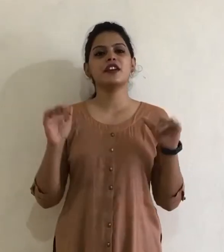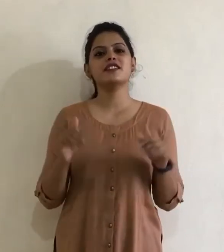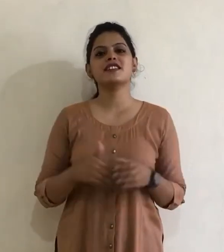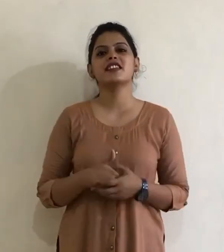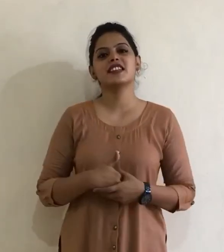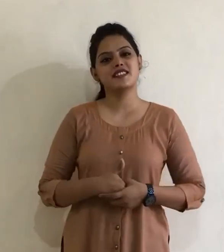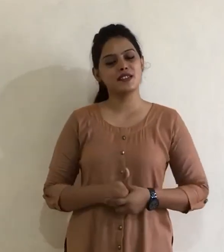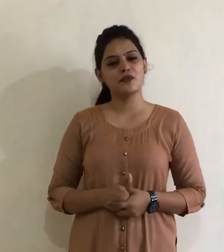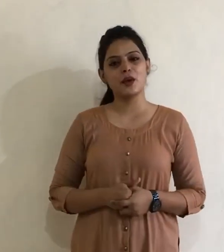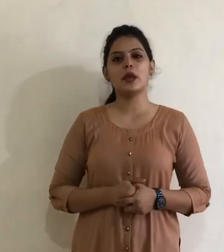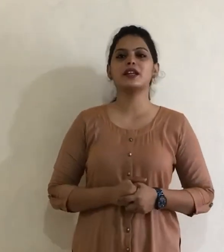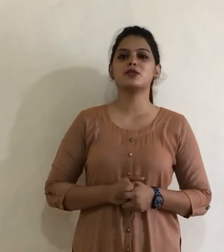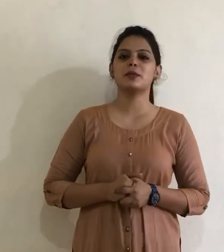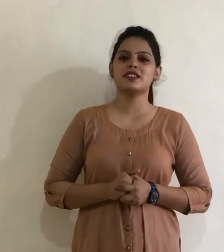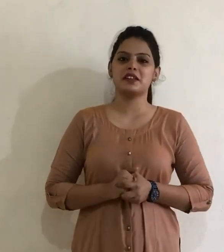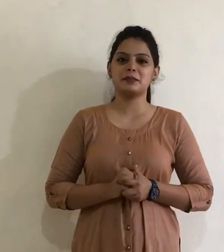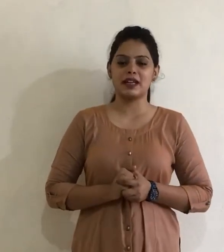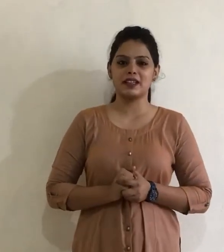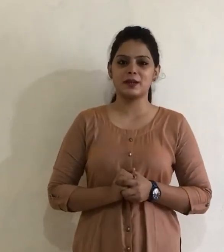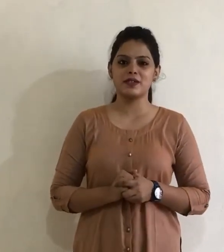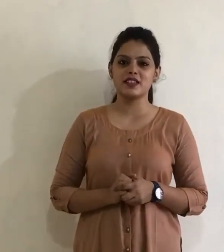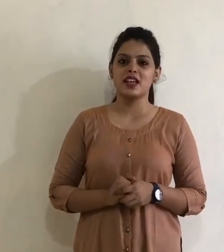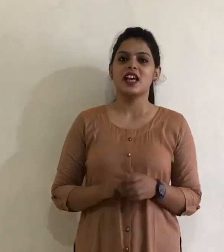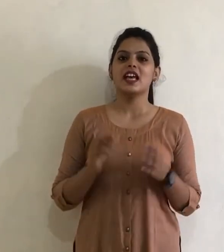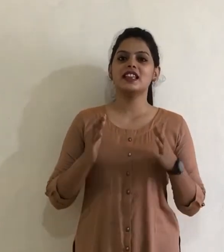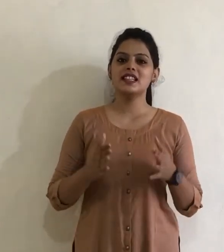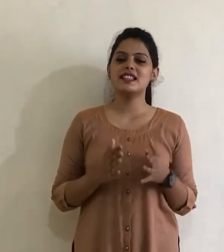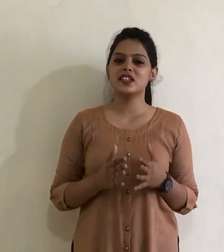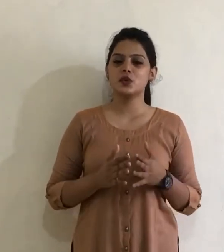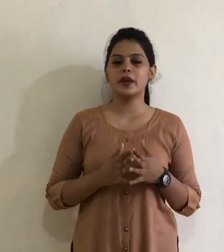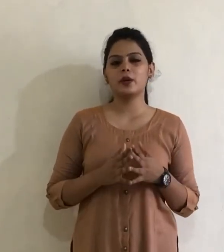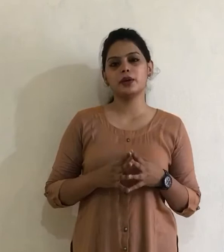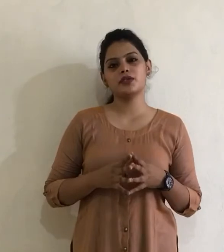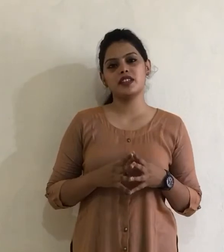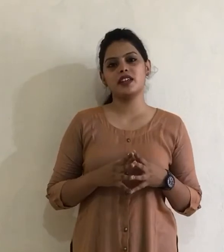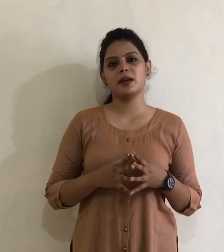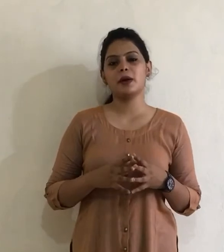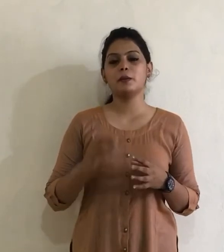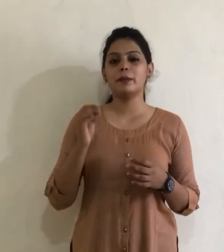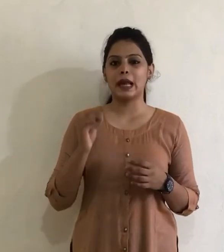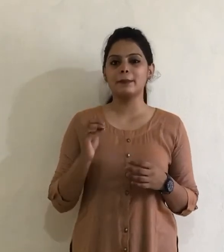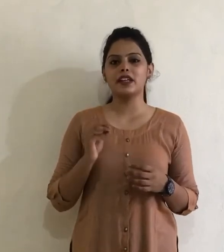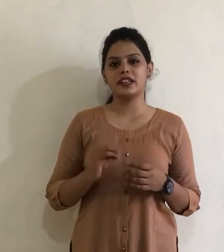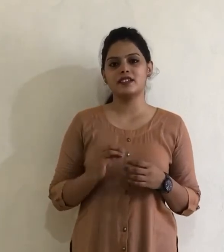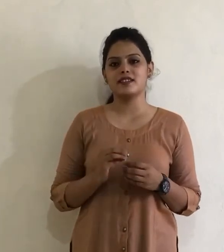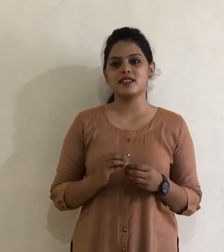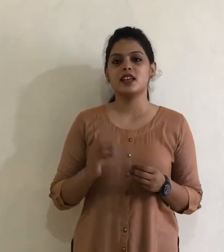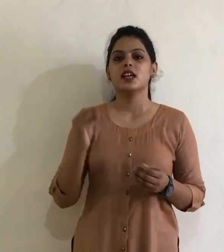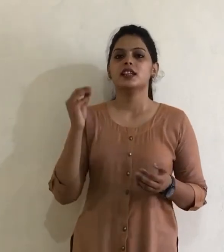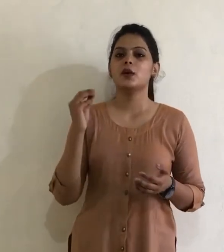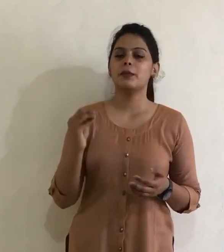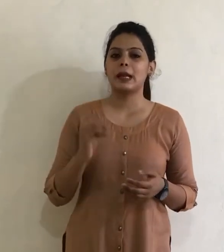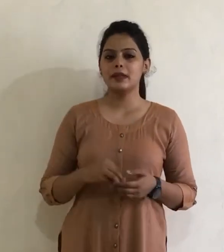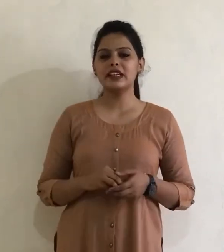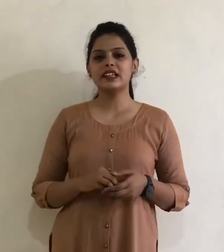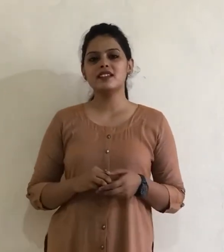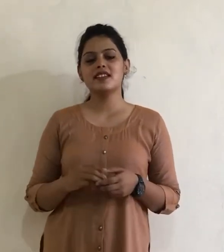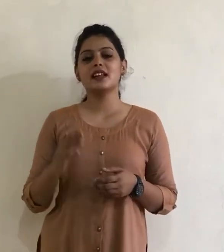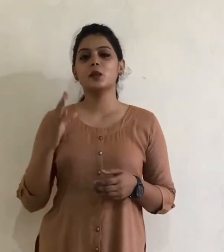Hey friends, this is Divya. Welcome to my channel Banking Goals. In this lecture, we are going to see about primary dealers. Now, primary dealers are a